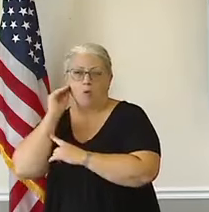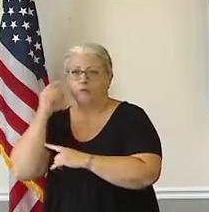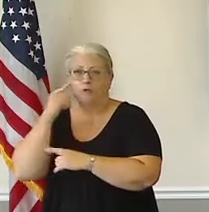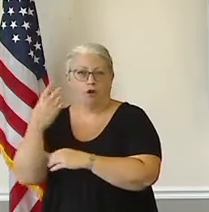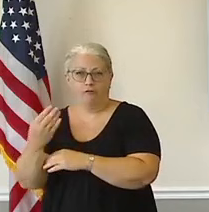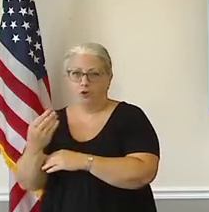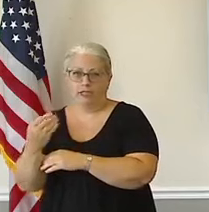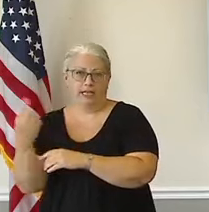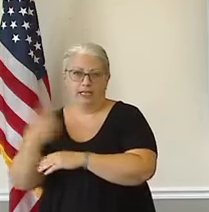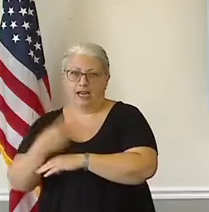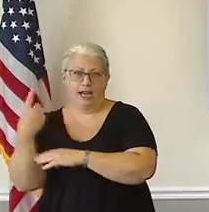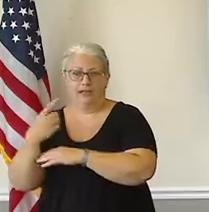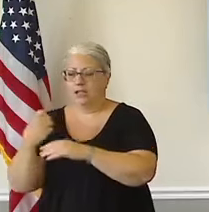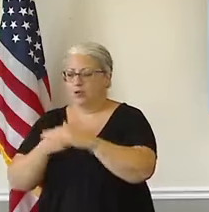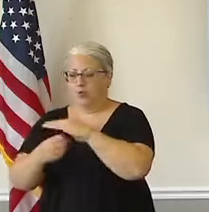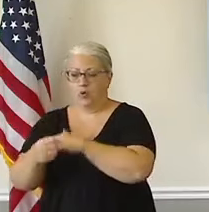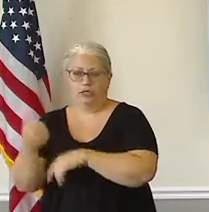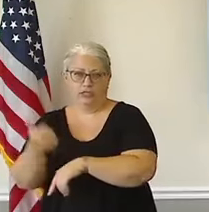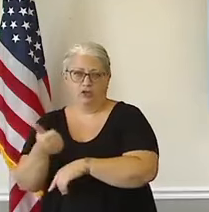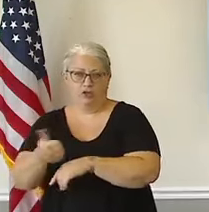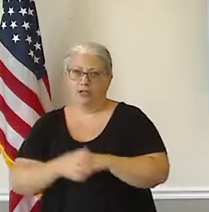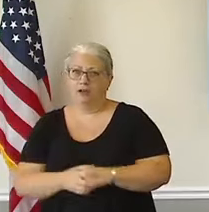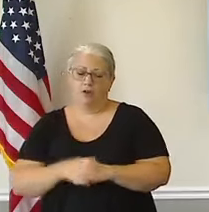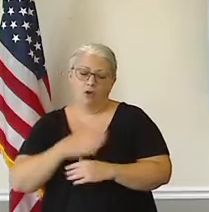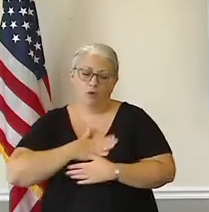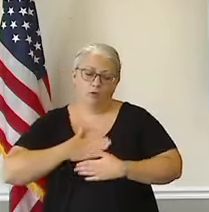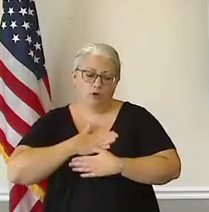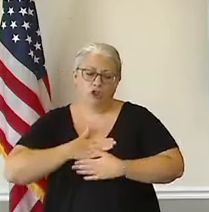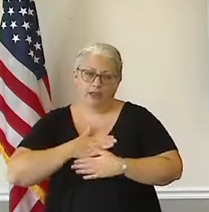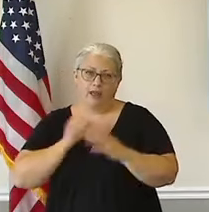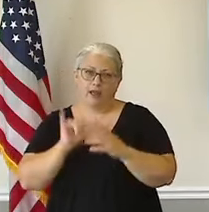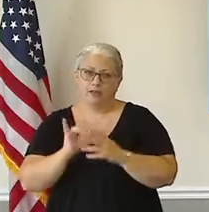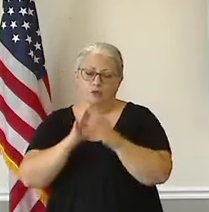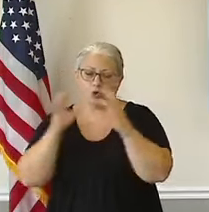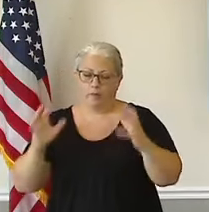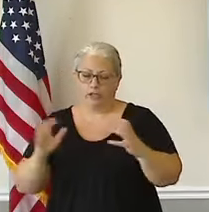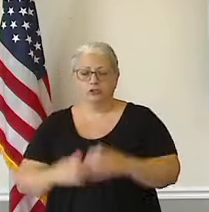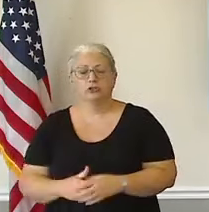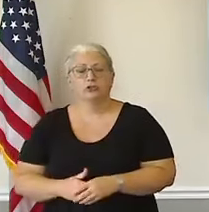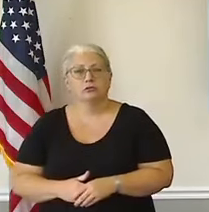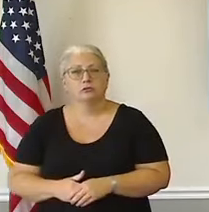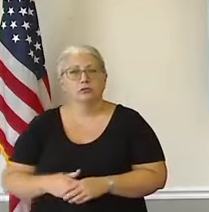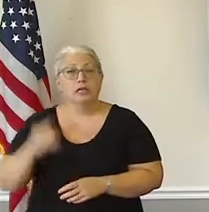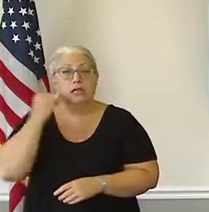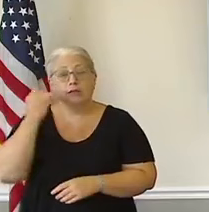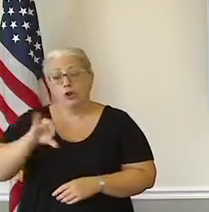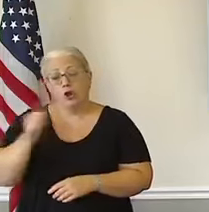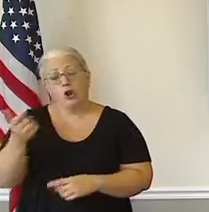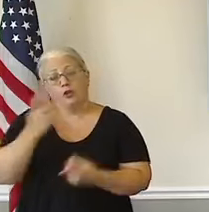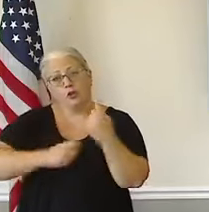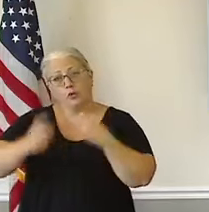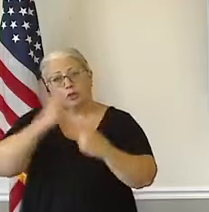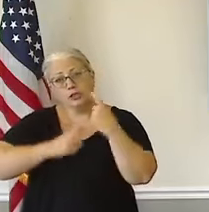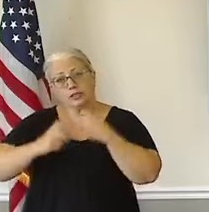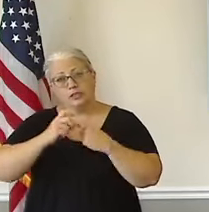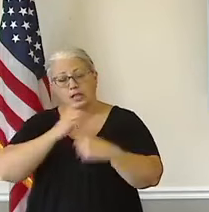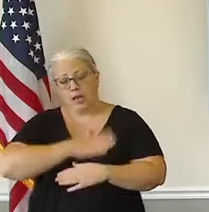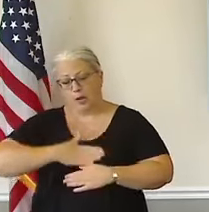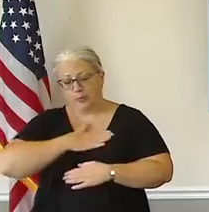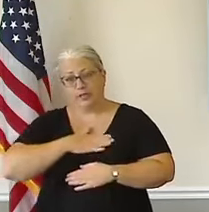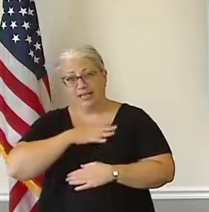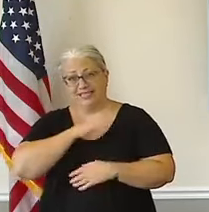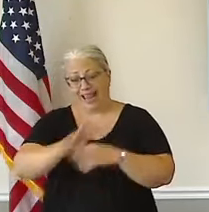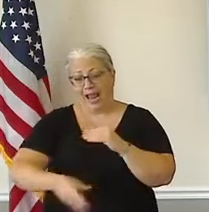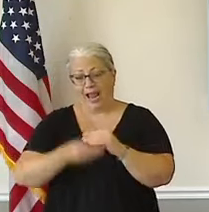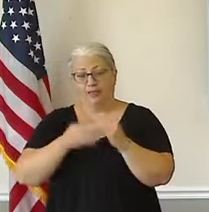And we appreciate that very, very much. If there are any other questions, please add them to